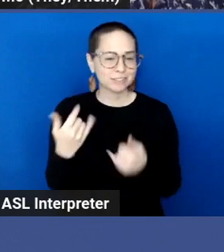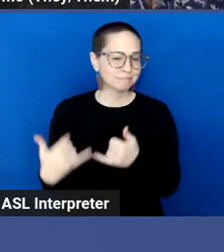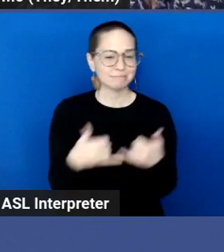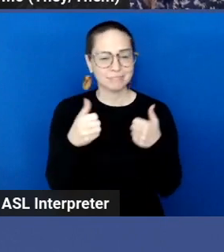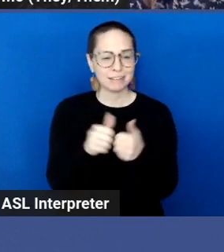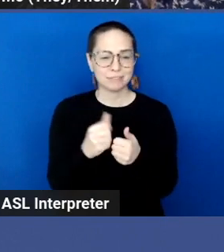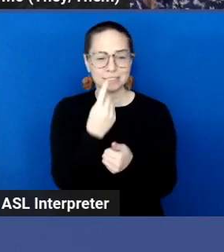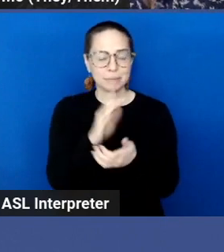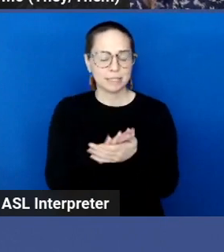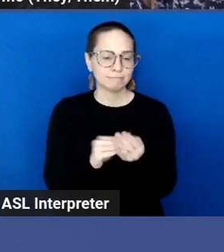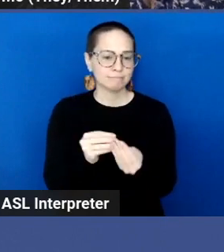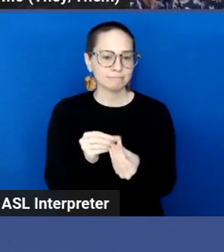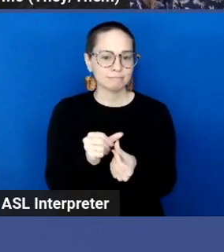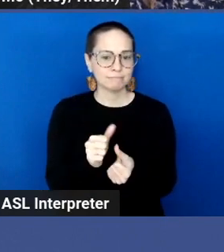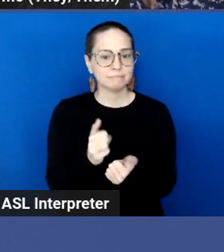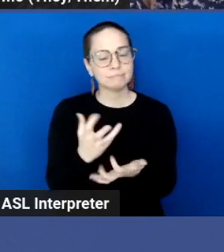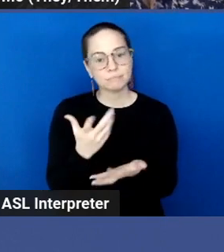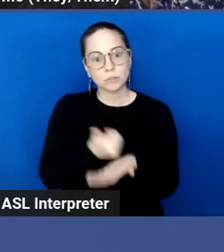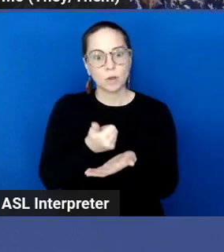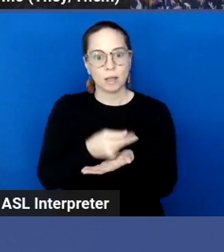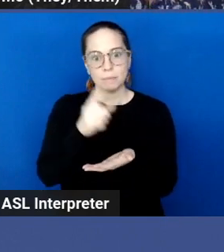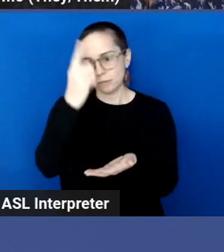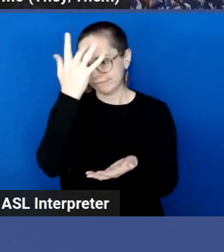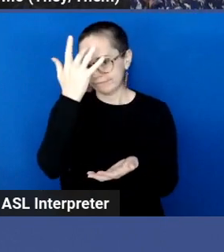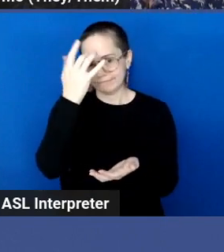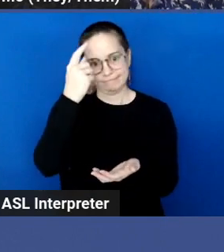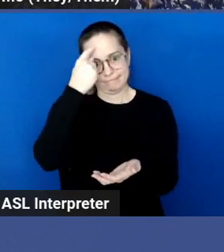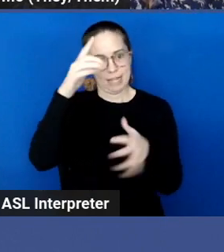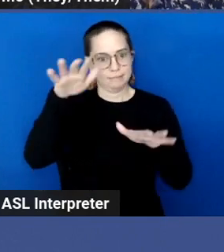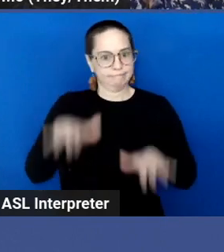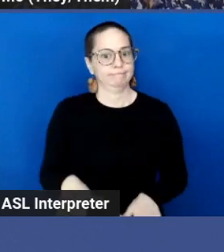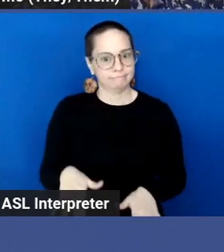really helpful just to get your mind off of things.